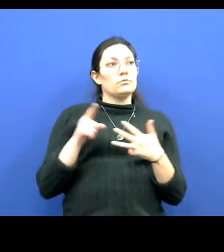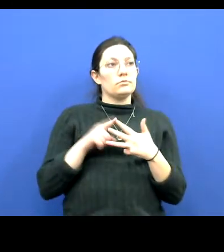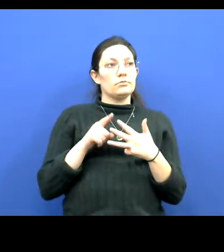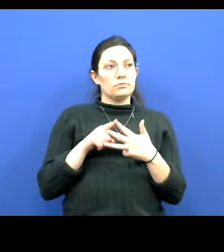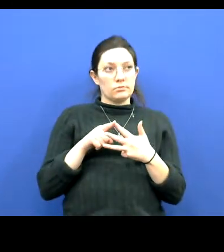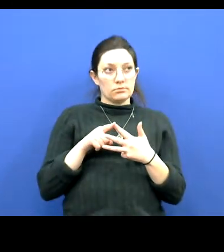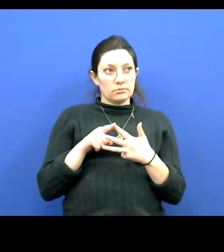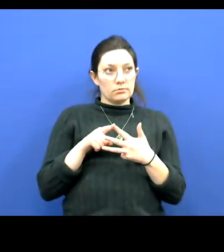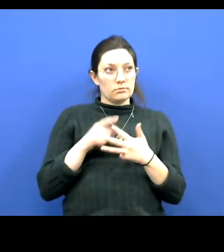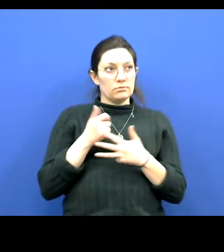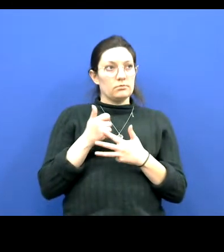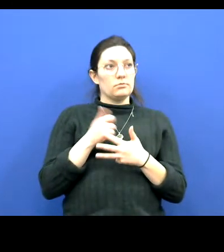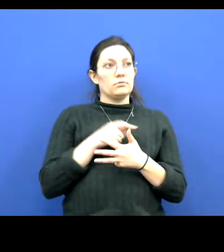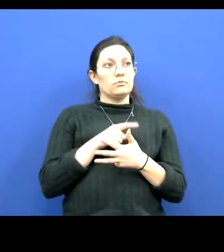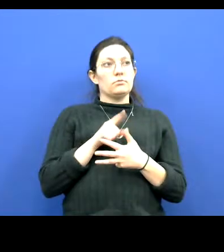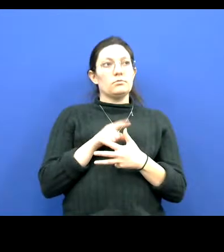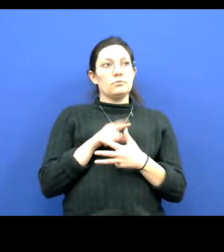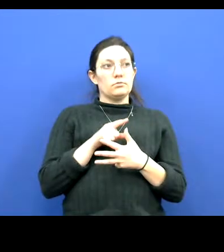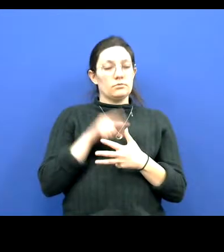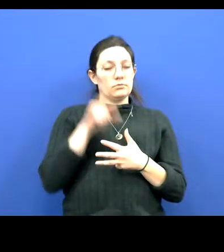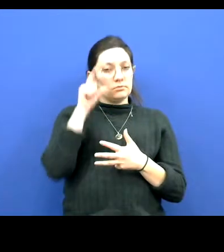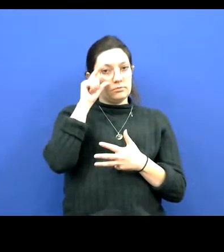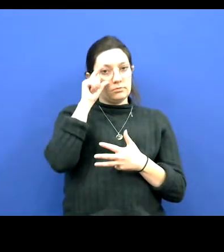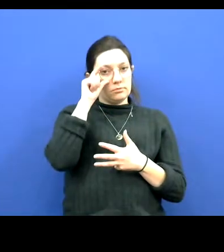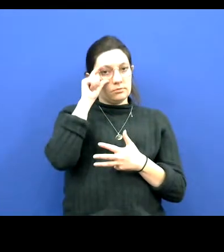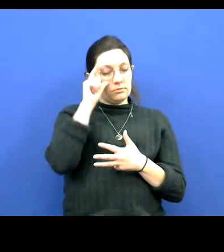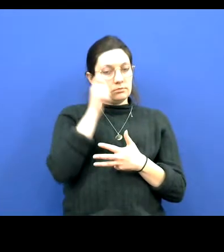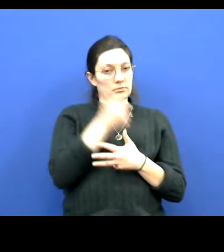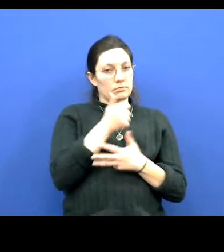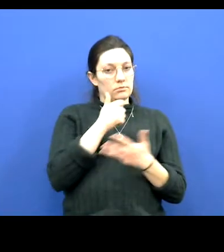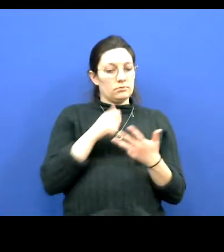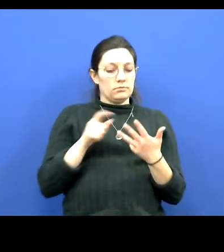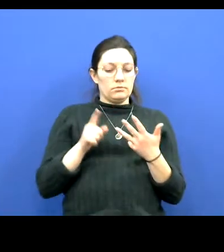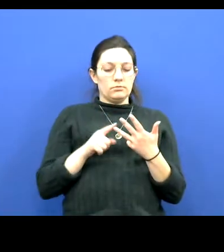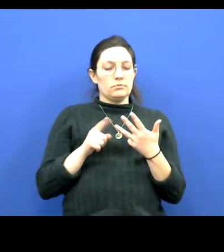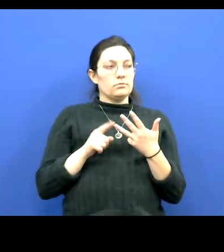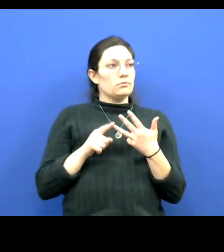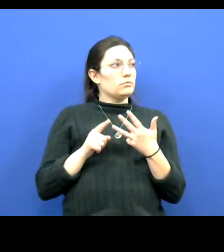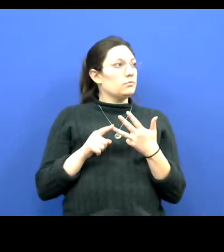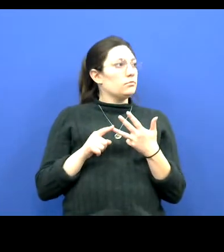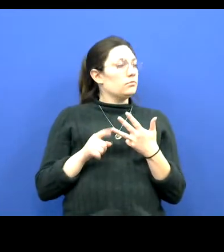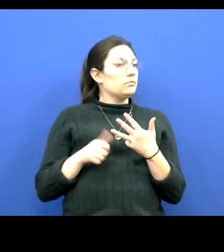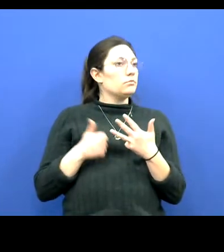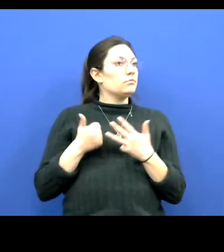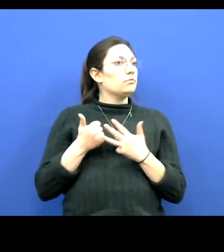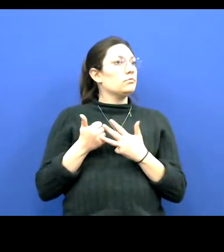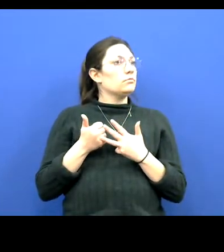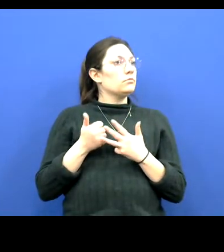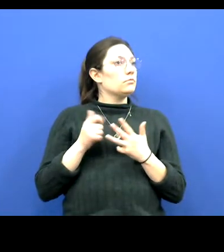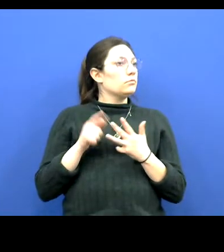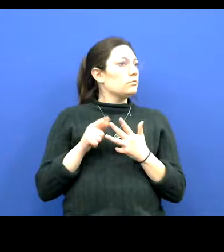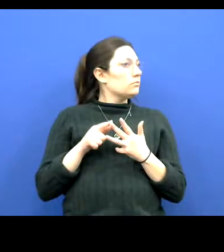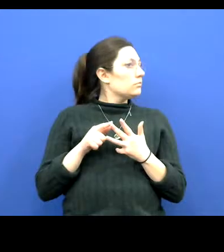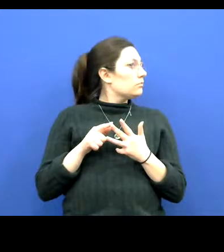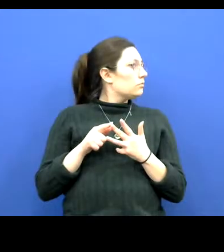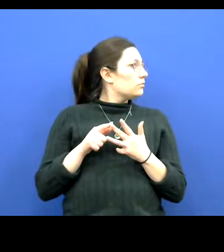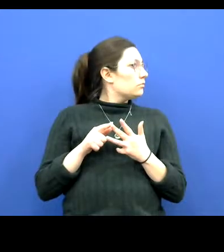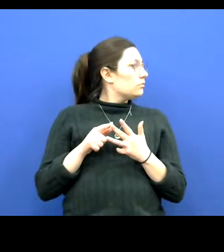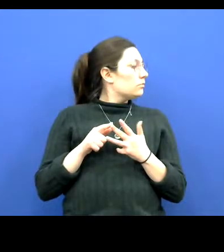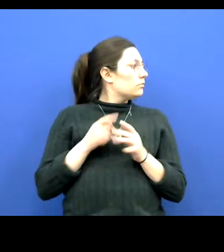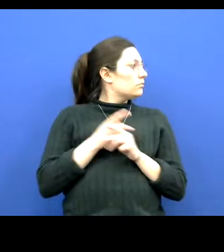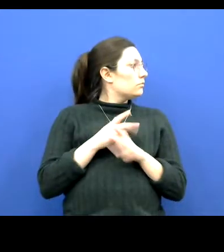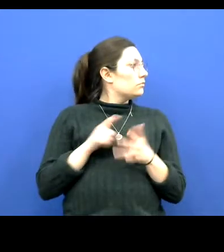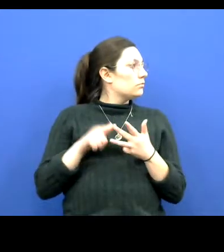Councilmember Page, Aye. Councilmember Blanca, Aye. Councilmember Barley, Aye.